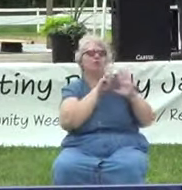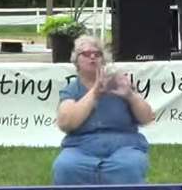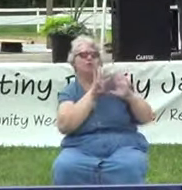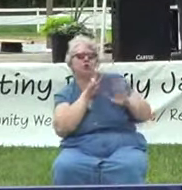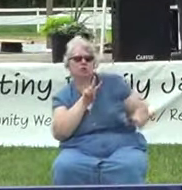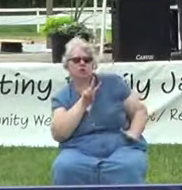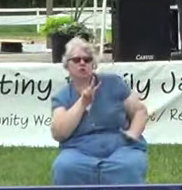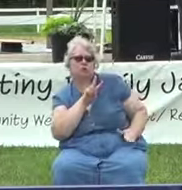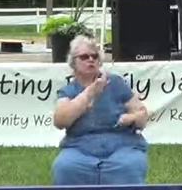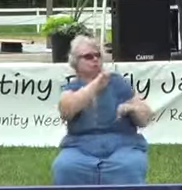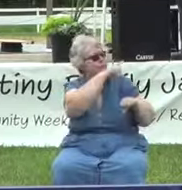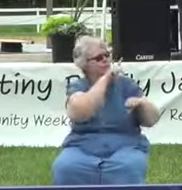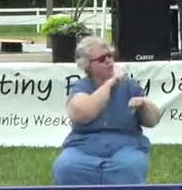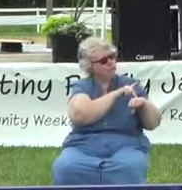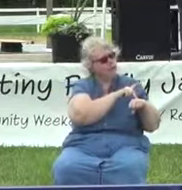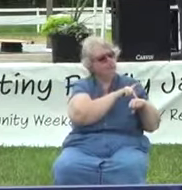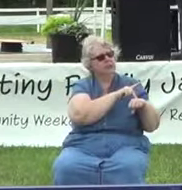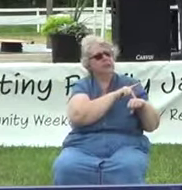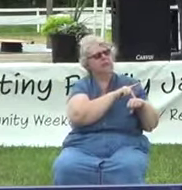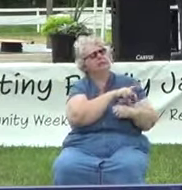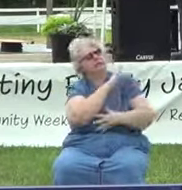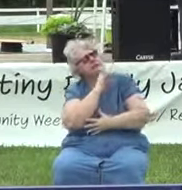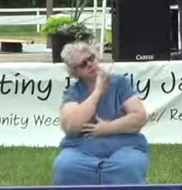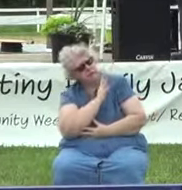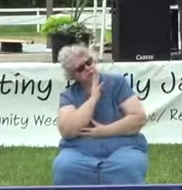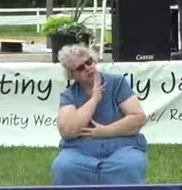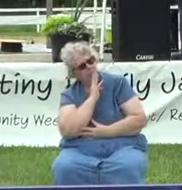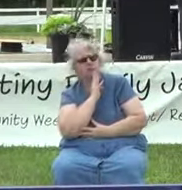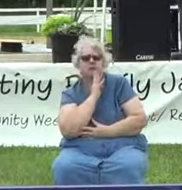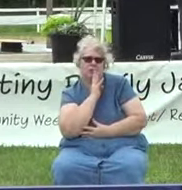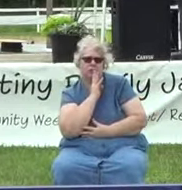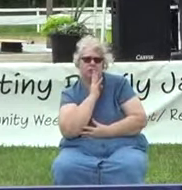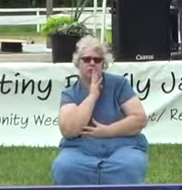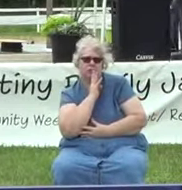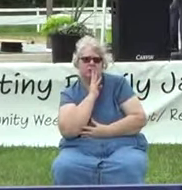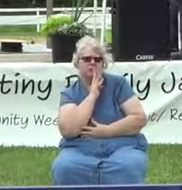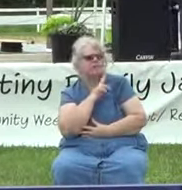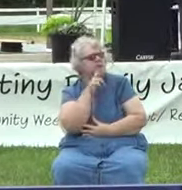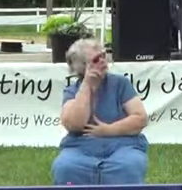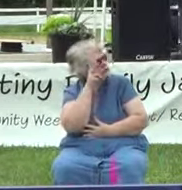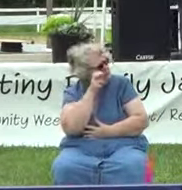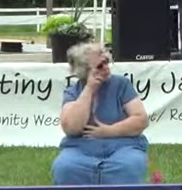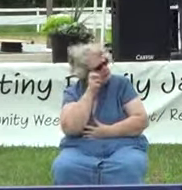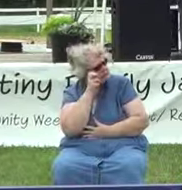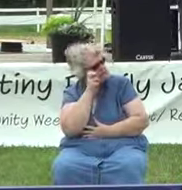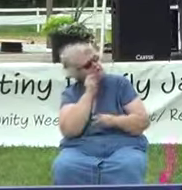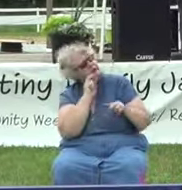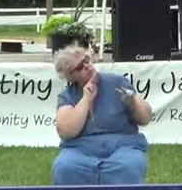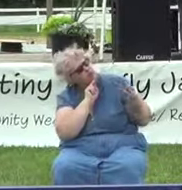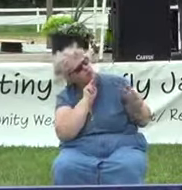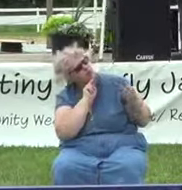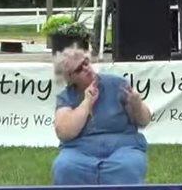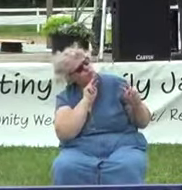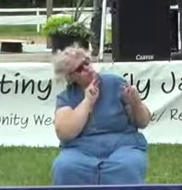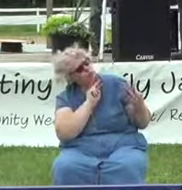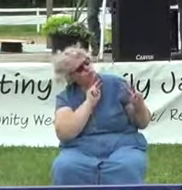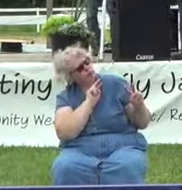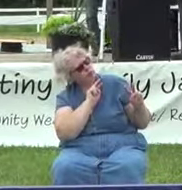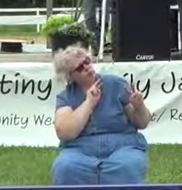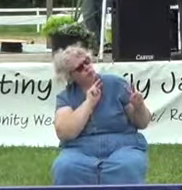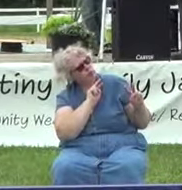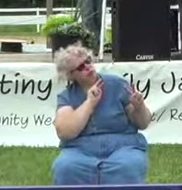And Peter has talked and listened and watched, and they